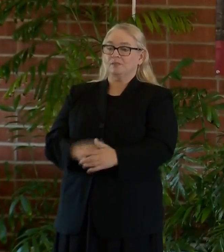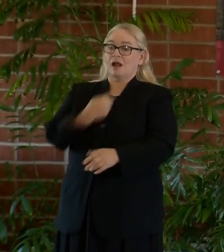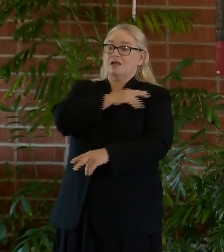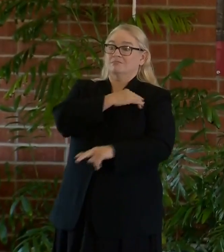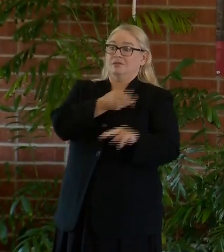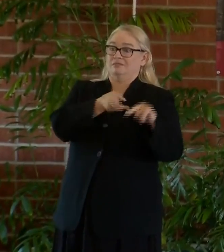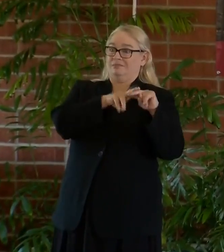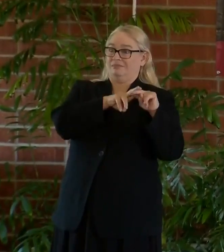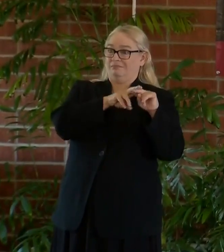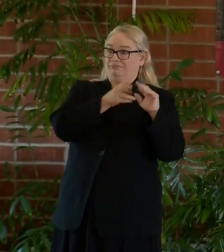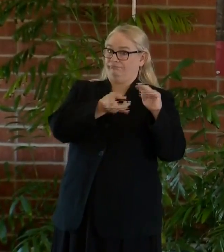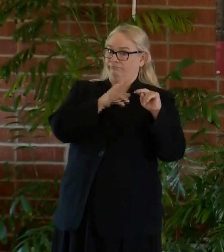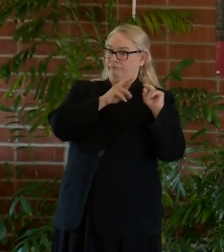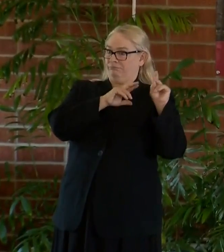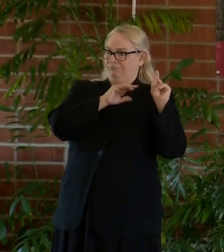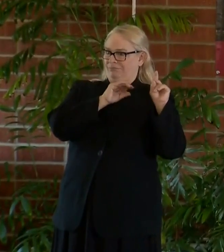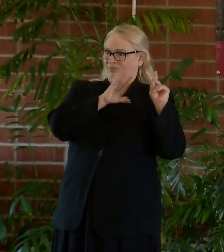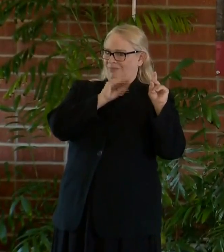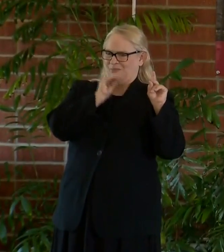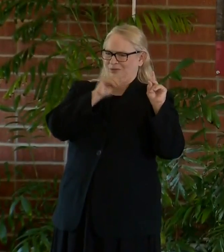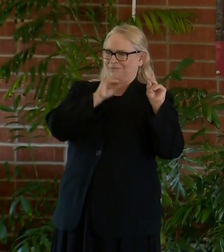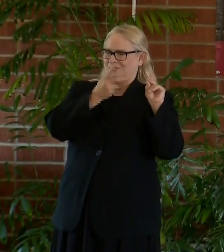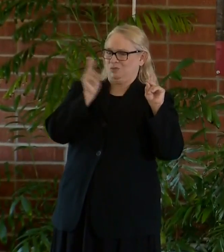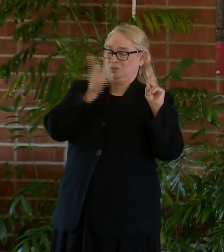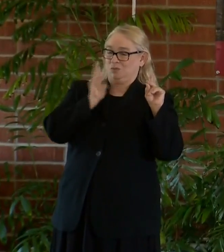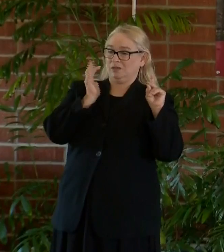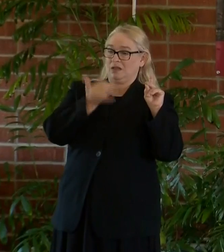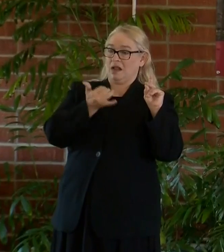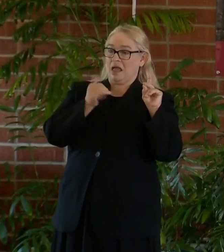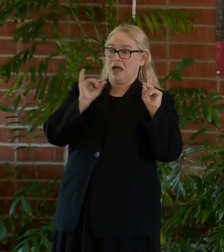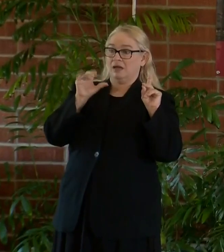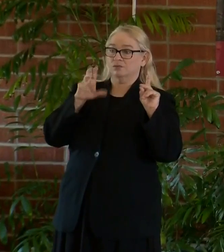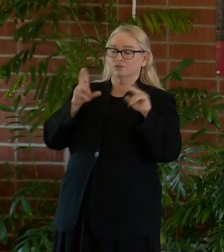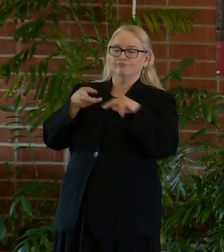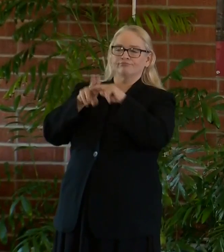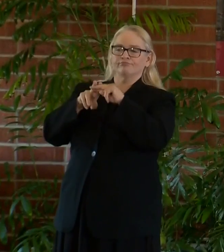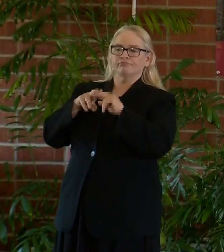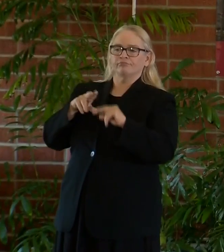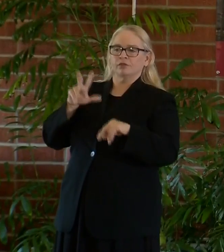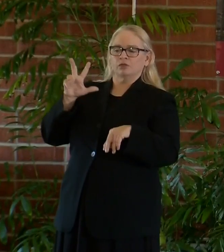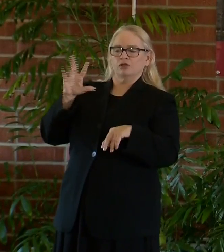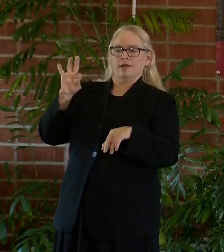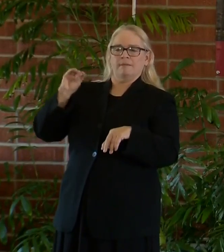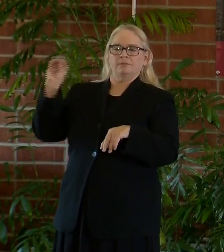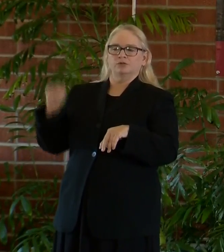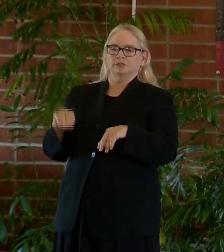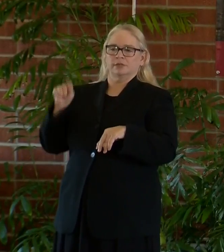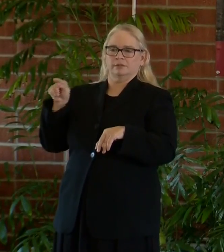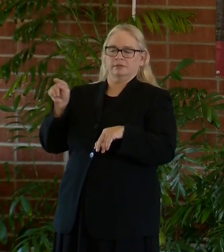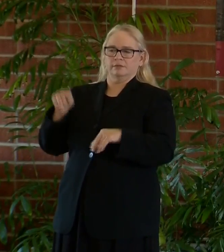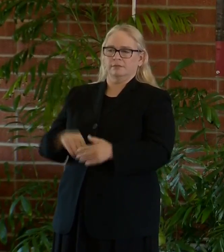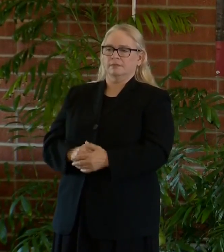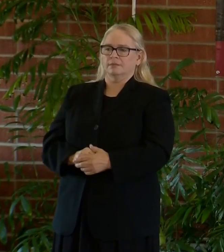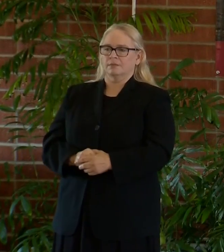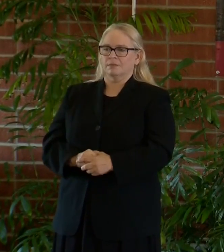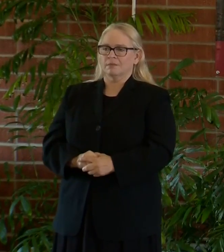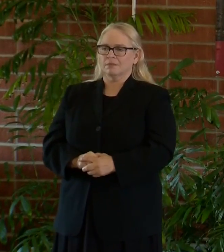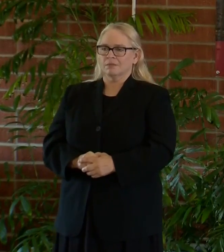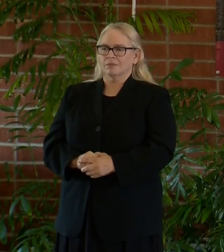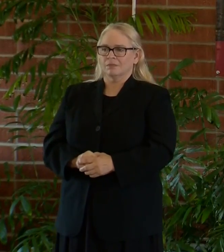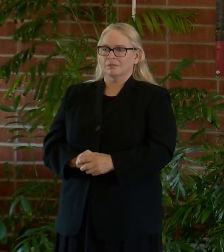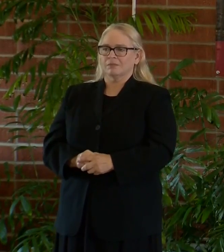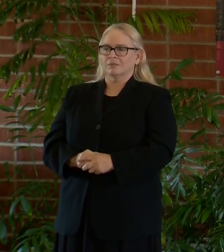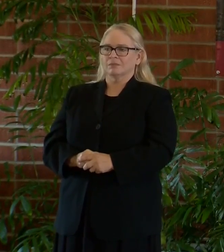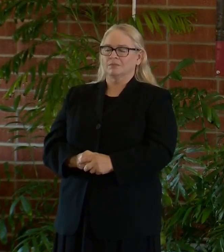over a 2-week period. ICUs were up 39% a few weeks back over a 14-day period. The